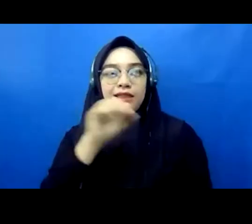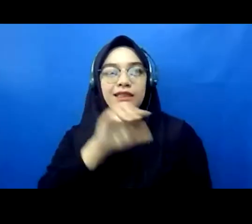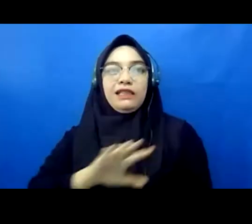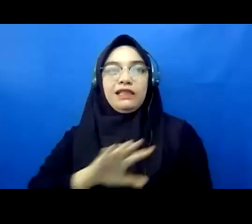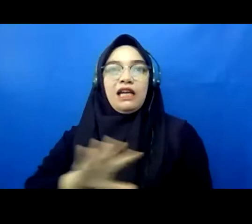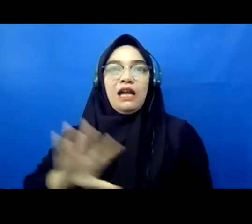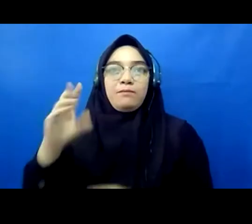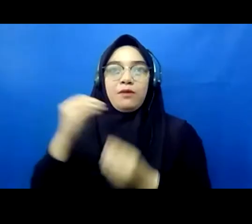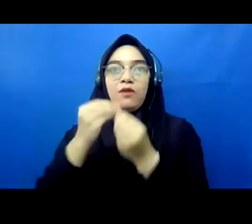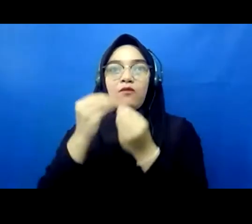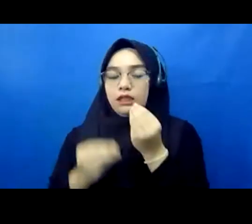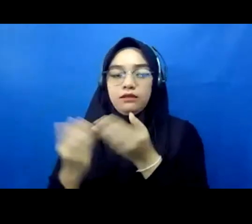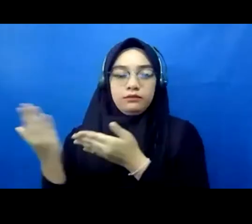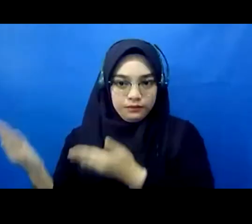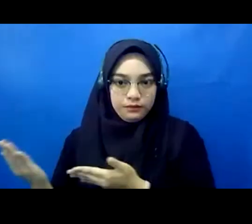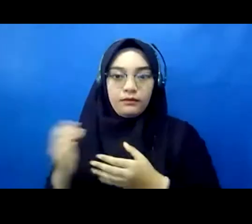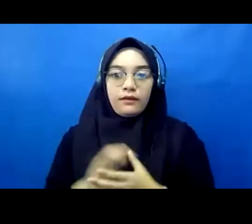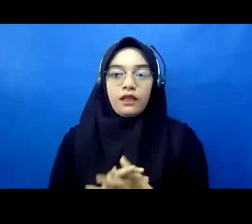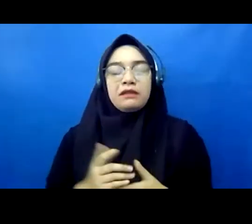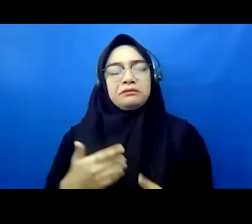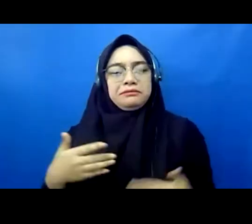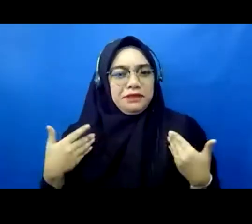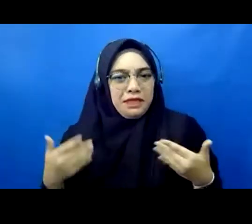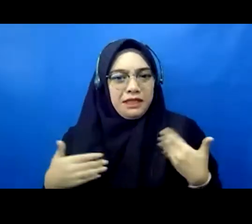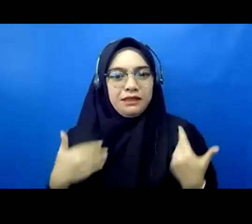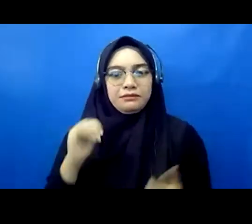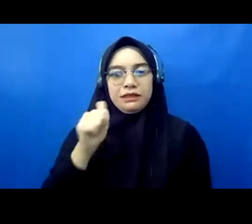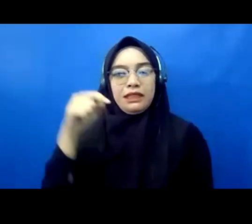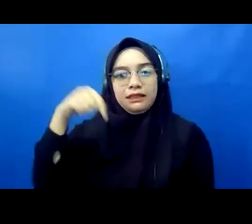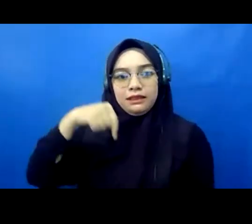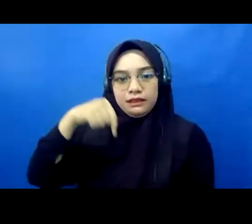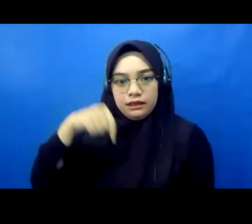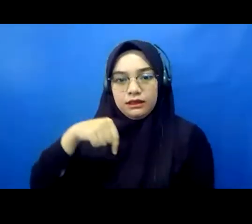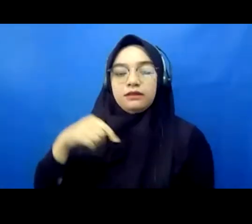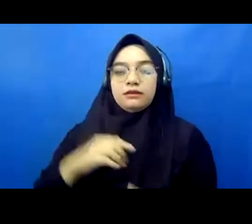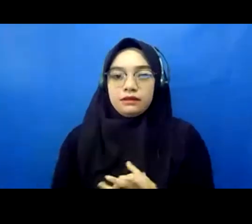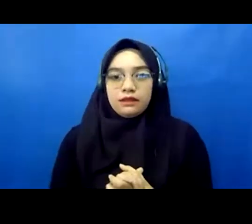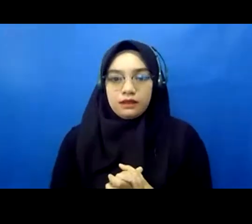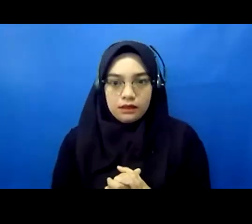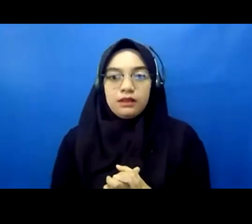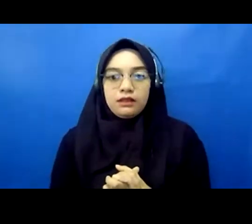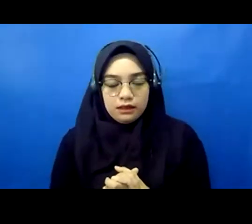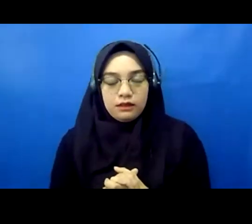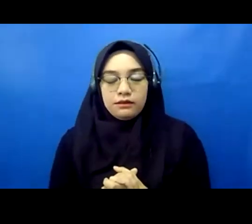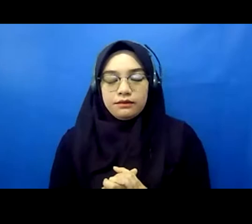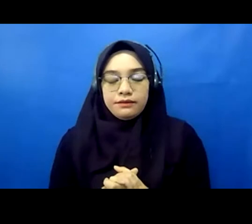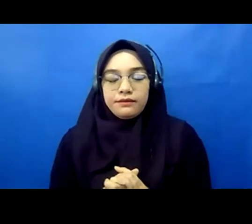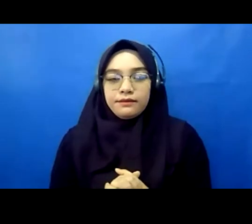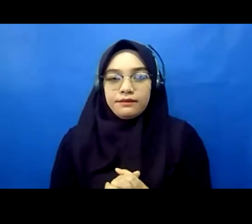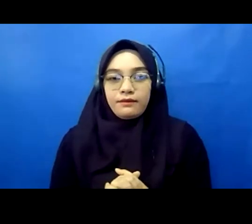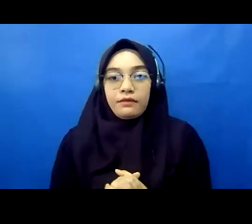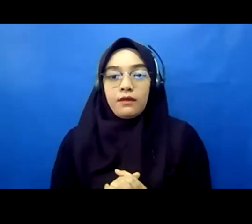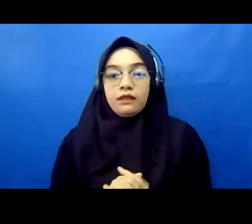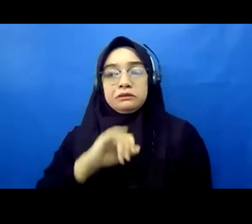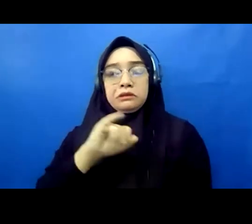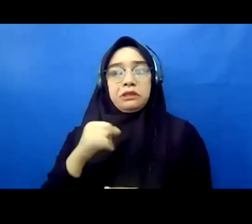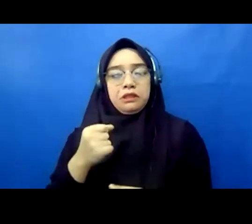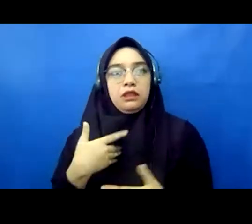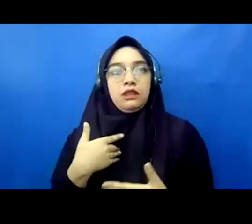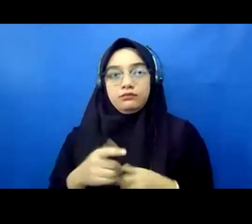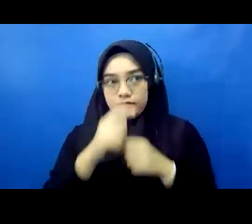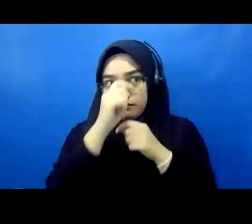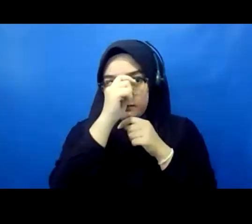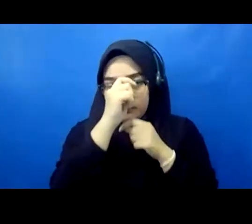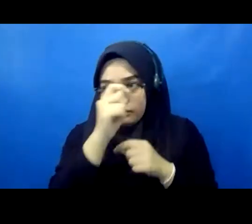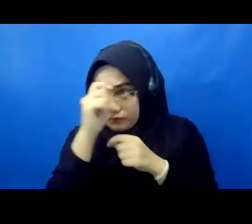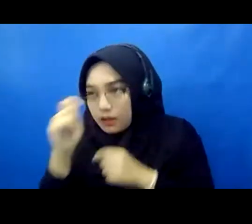Thanks very much, TJ. And it's really great to be here with you all, albeit virtually, of course. So, distinguished guests,